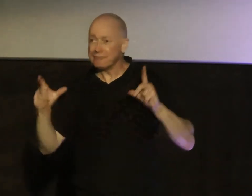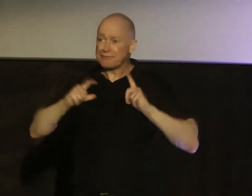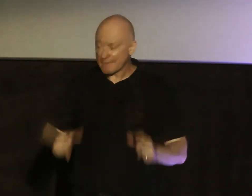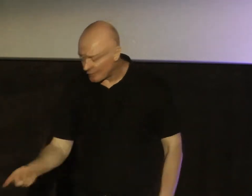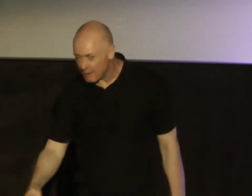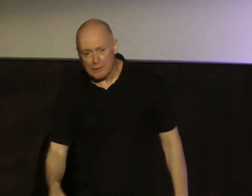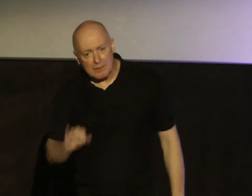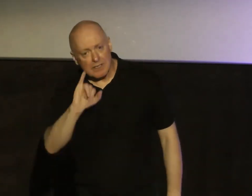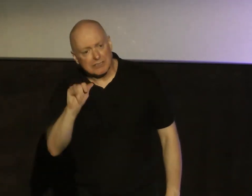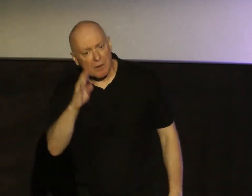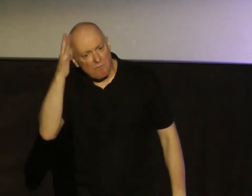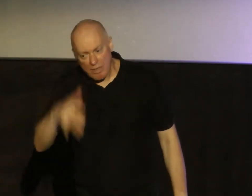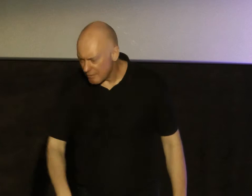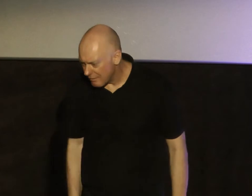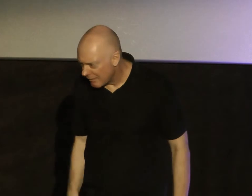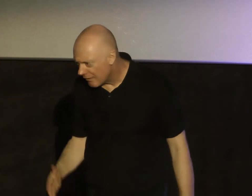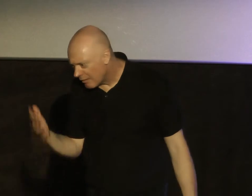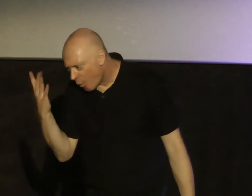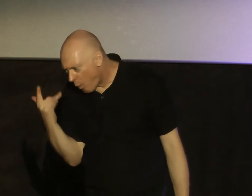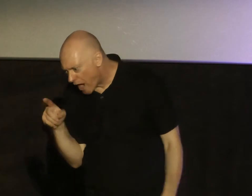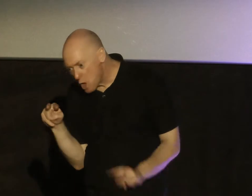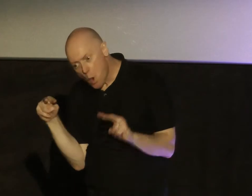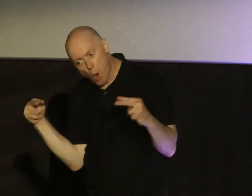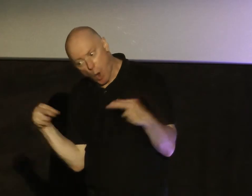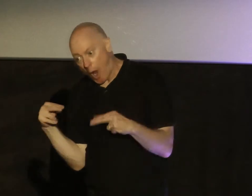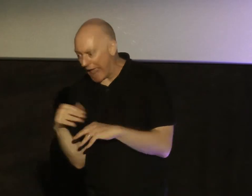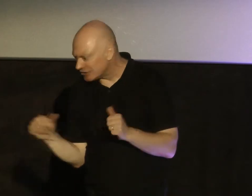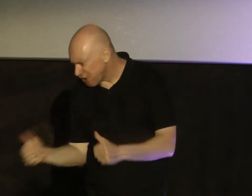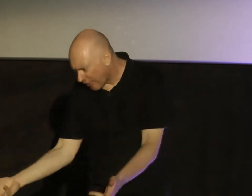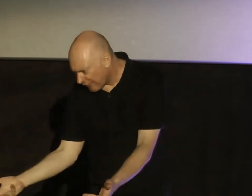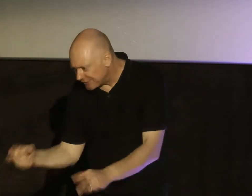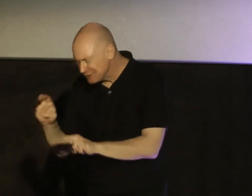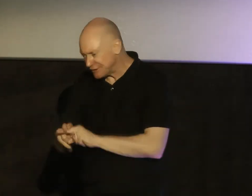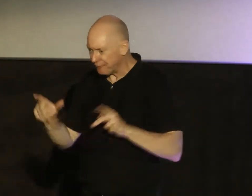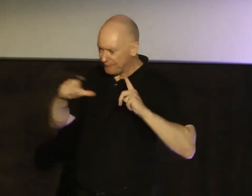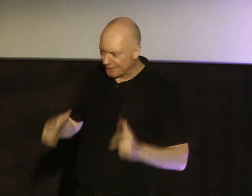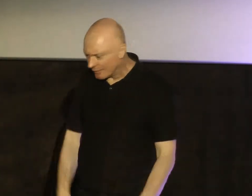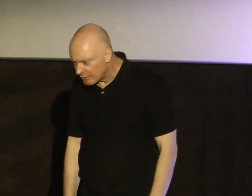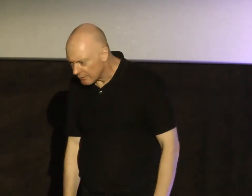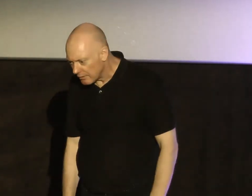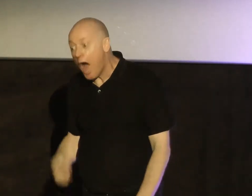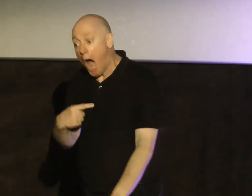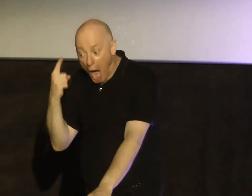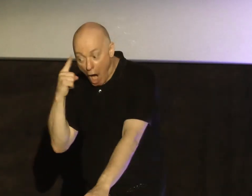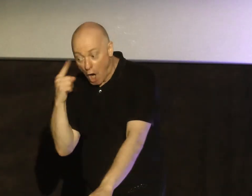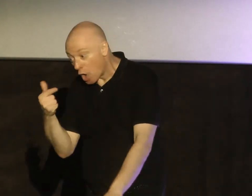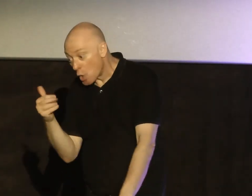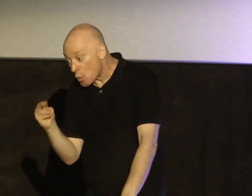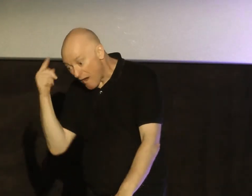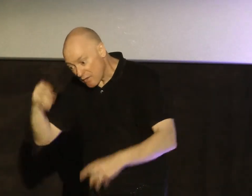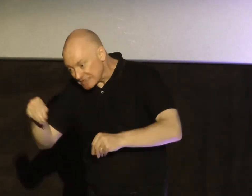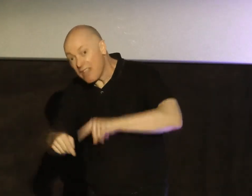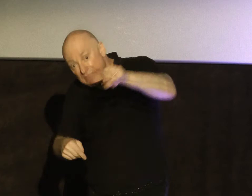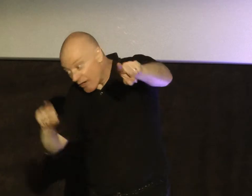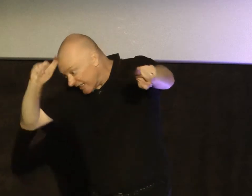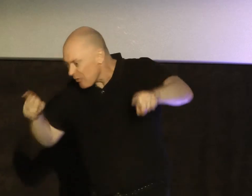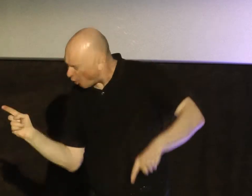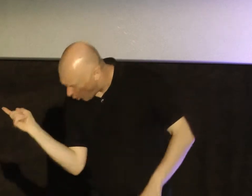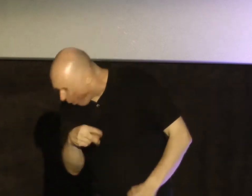said to them, why do you look at one another? I heard there's grain for sale in Egypt. Go and buy grain for